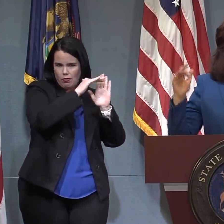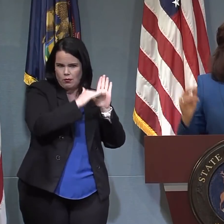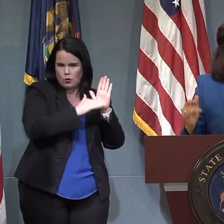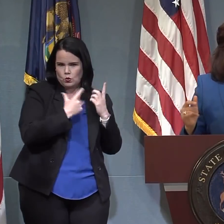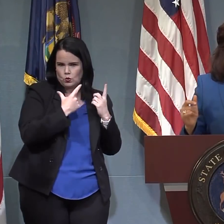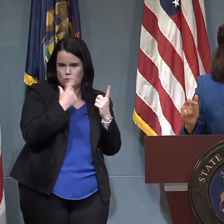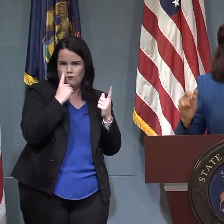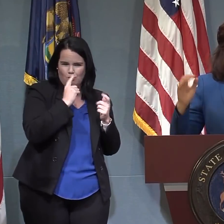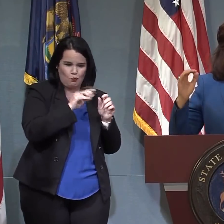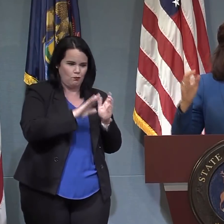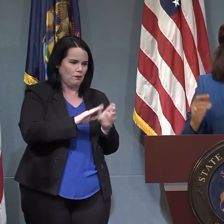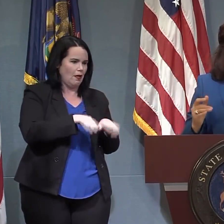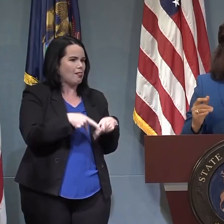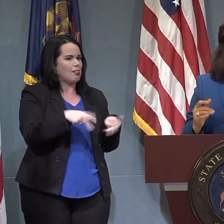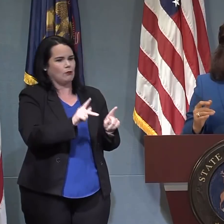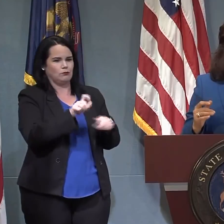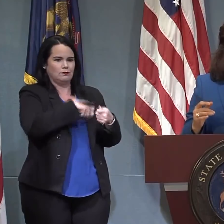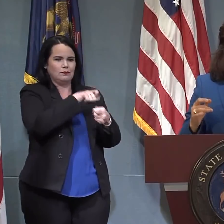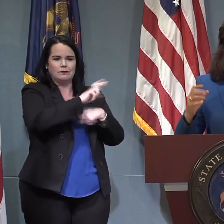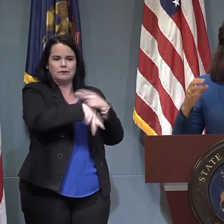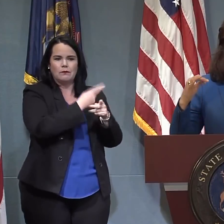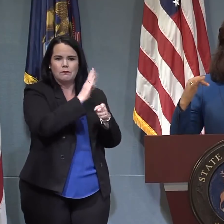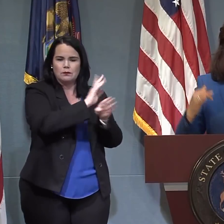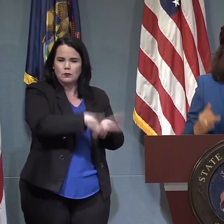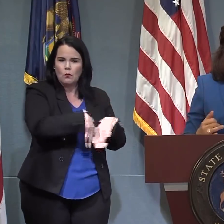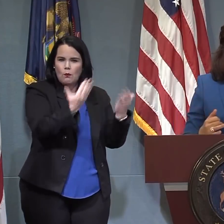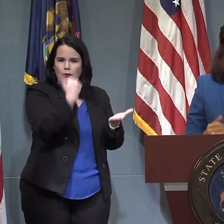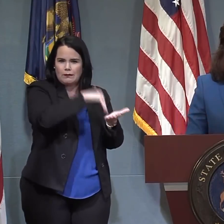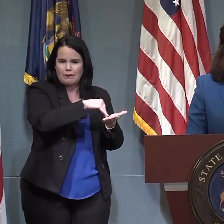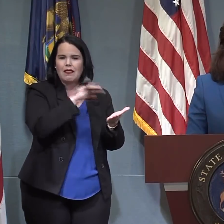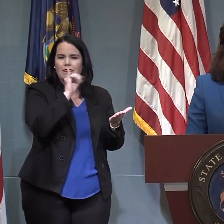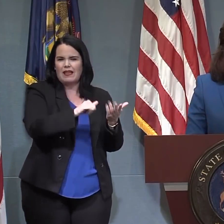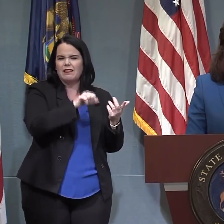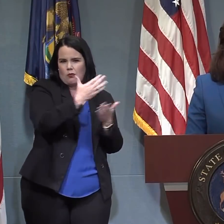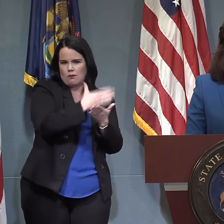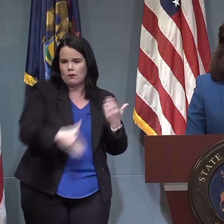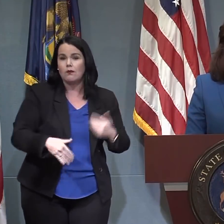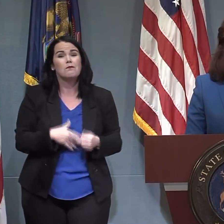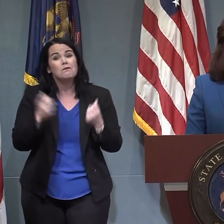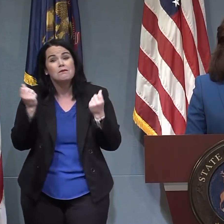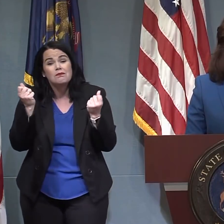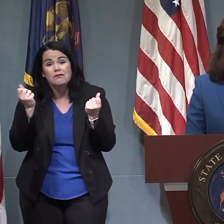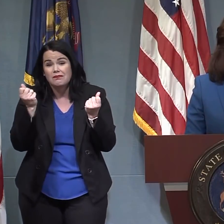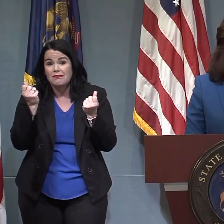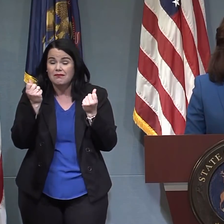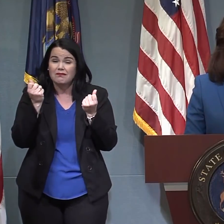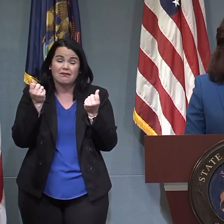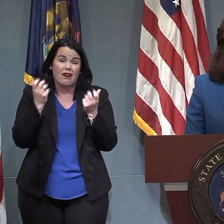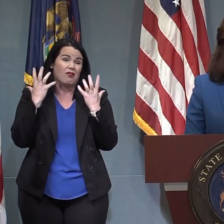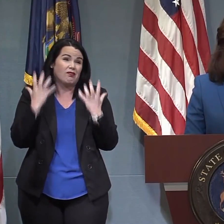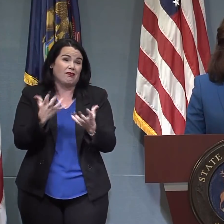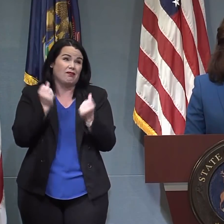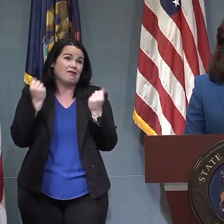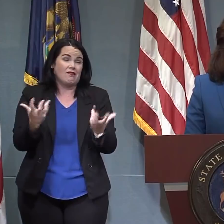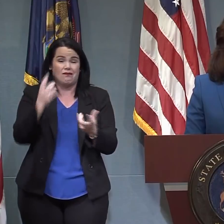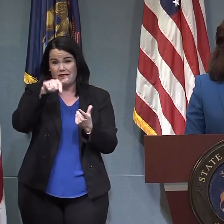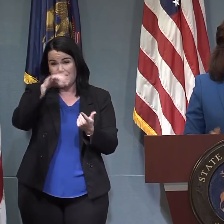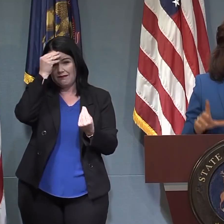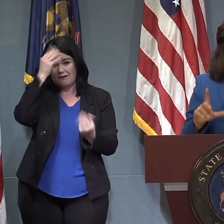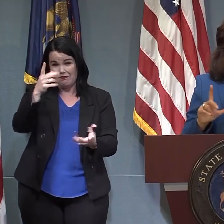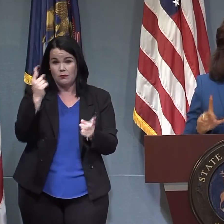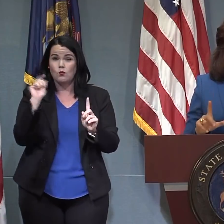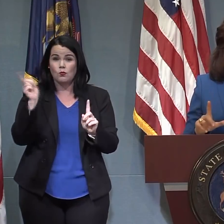we've walked through this on a number of these press conferences. There's a lot of the data is online so people can see how we are making decisions.